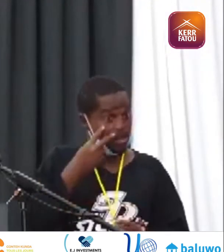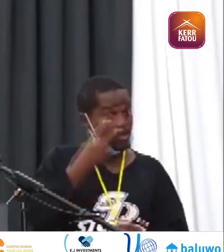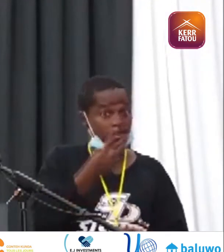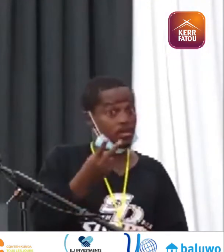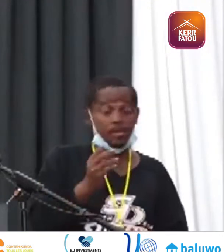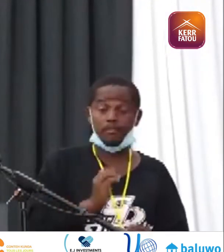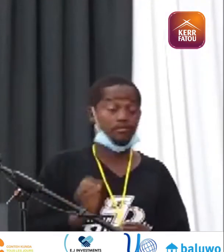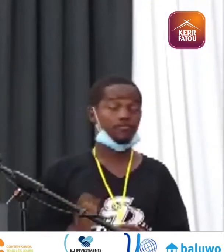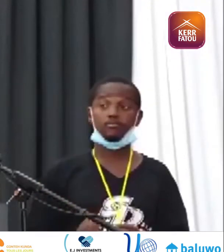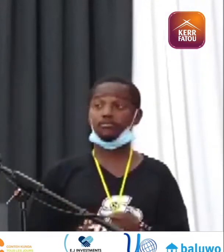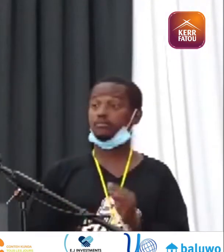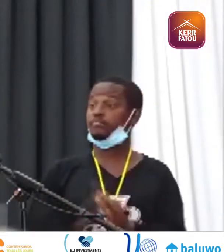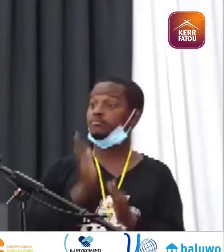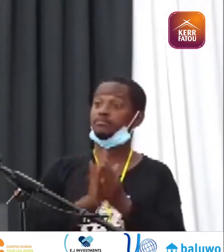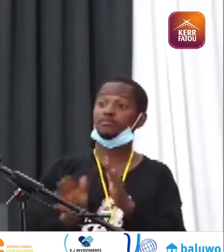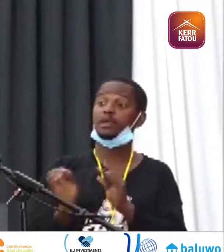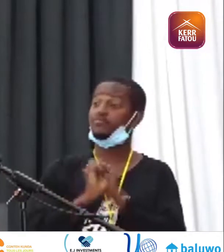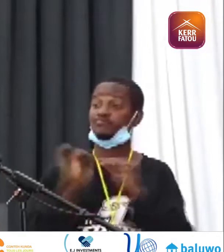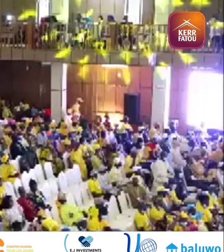share.